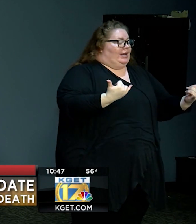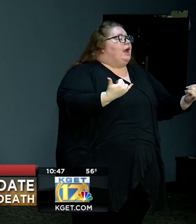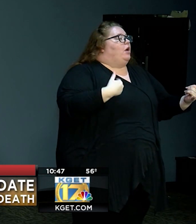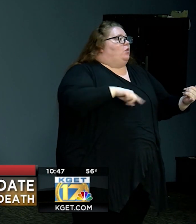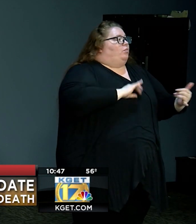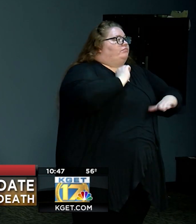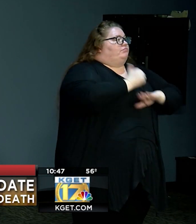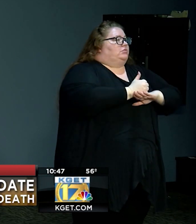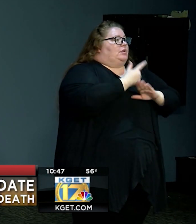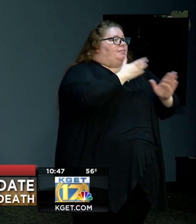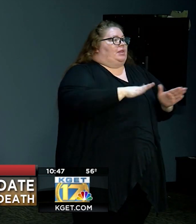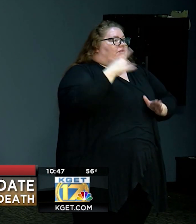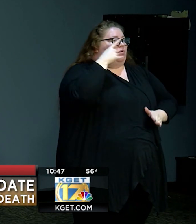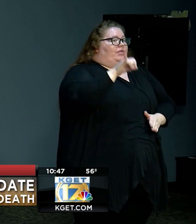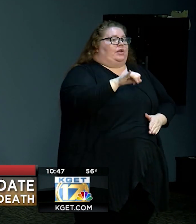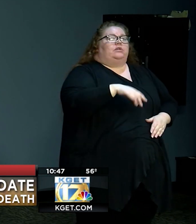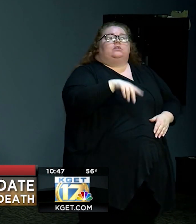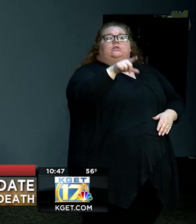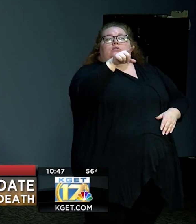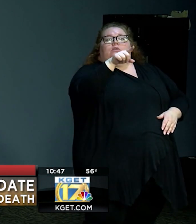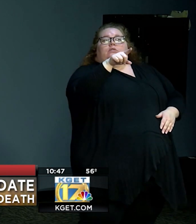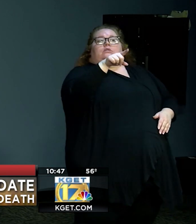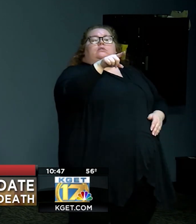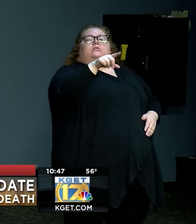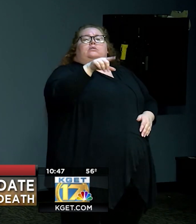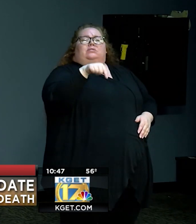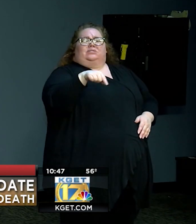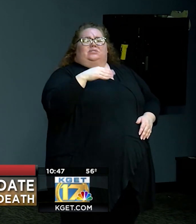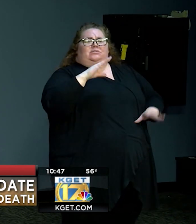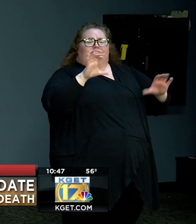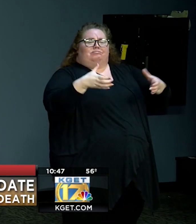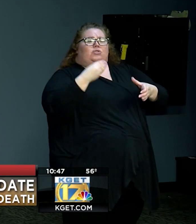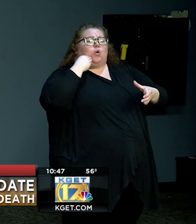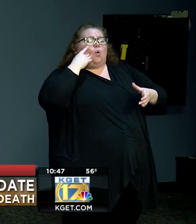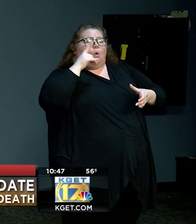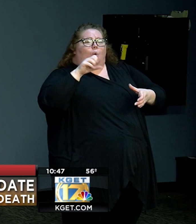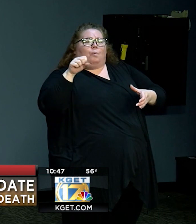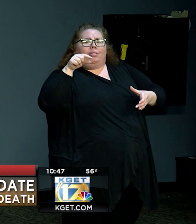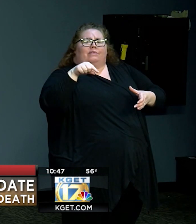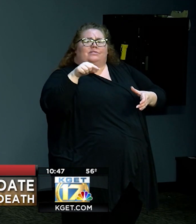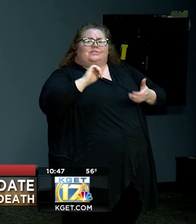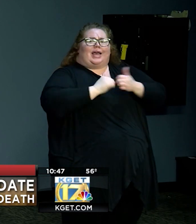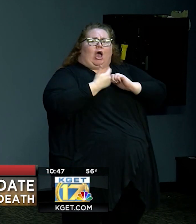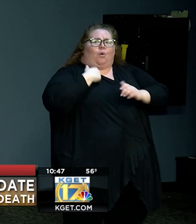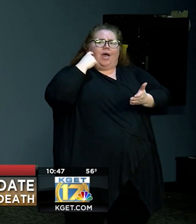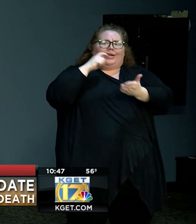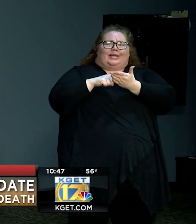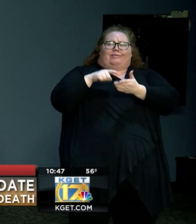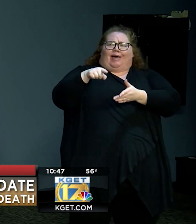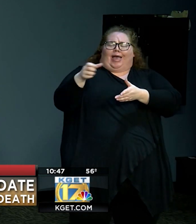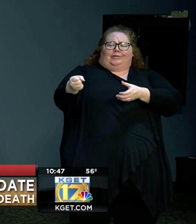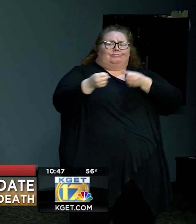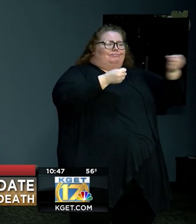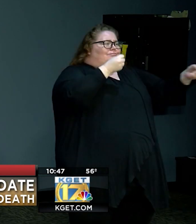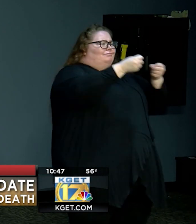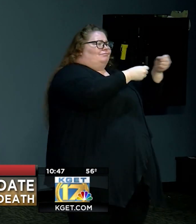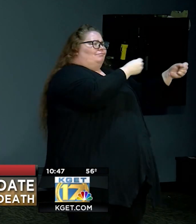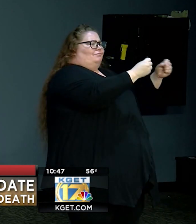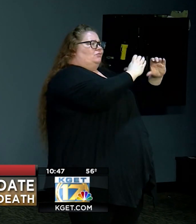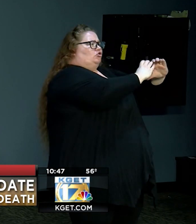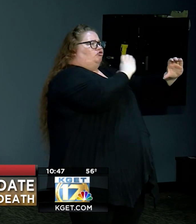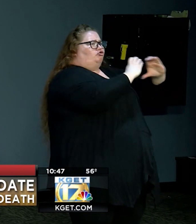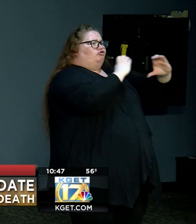well. How will members of the homeless population be identified for those trailers? So I'm going to ask